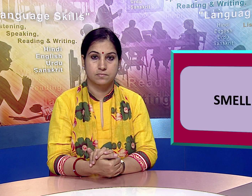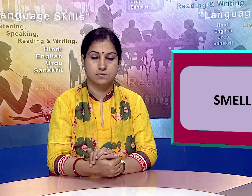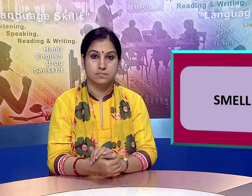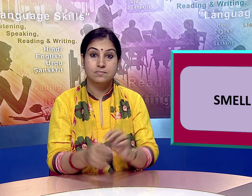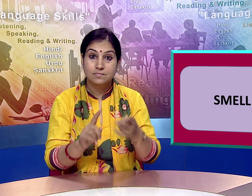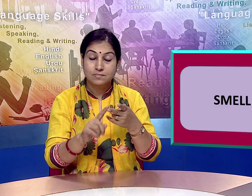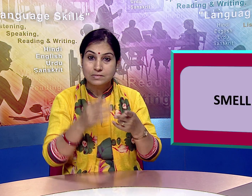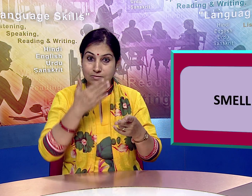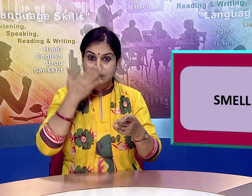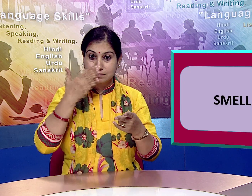Smell.